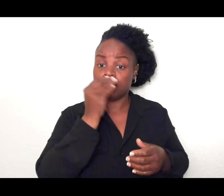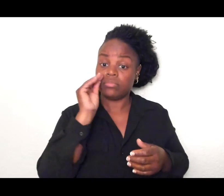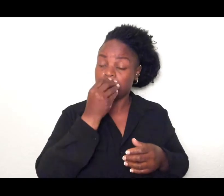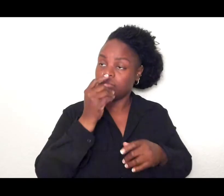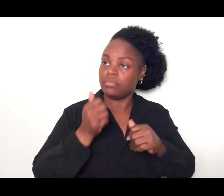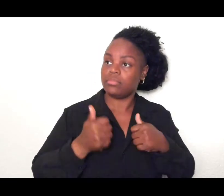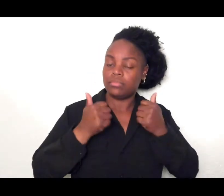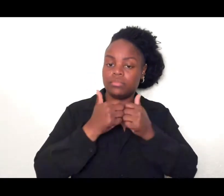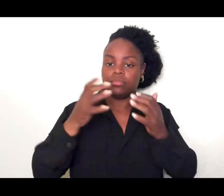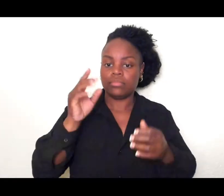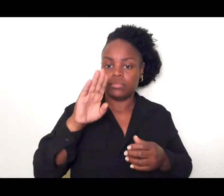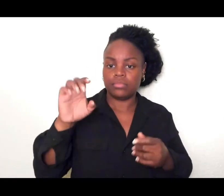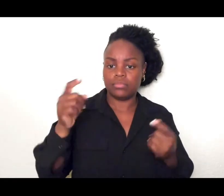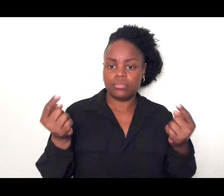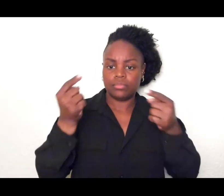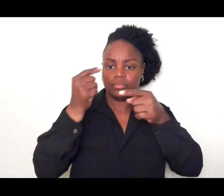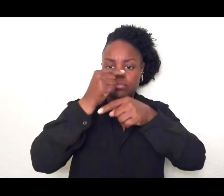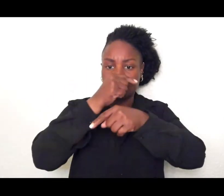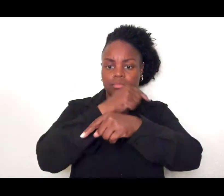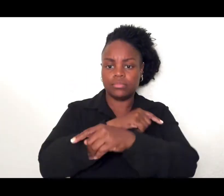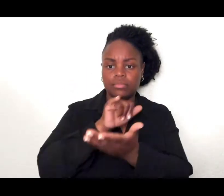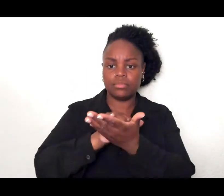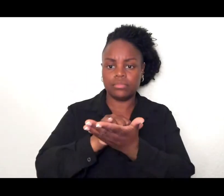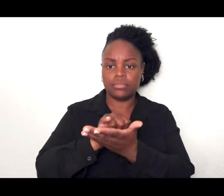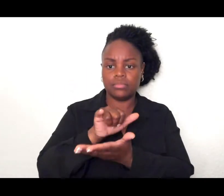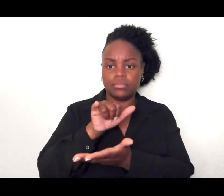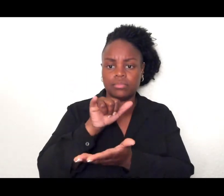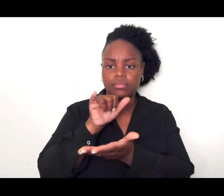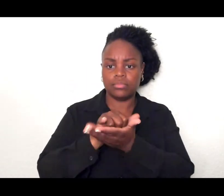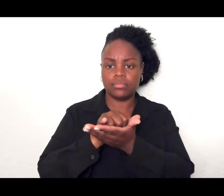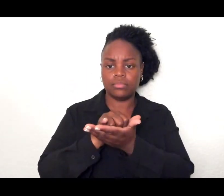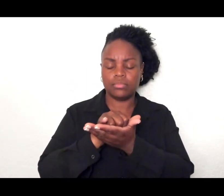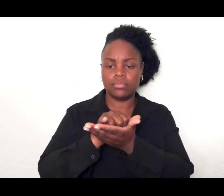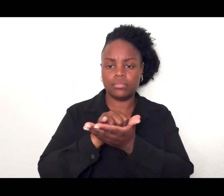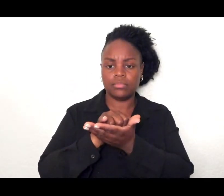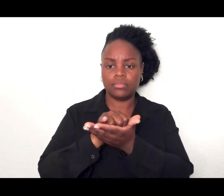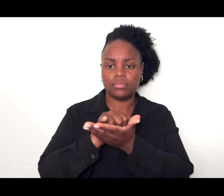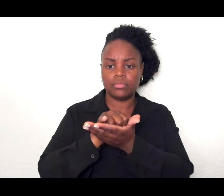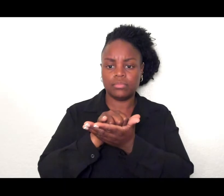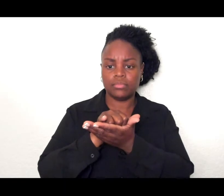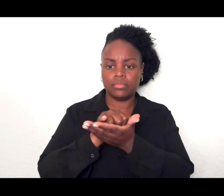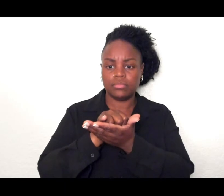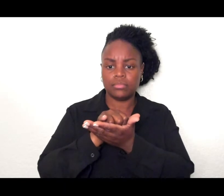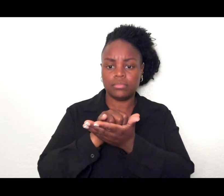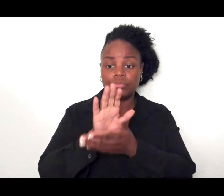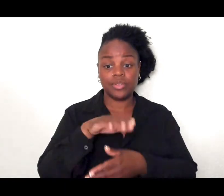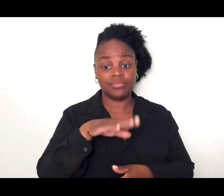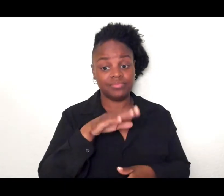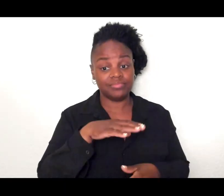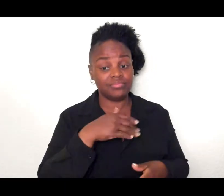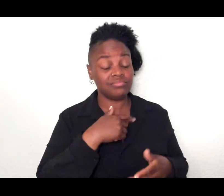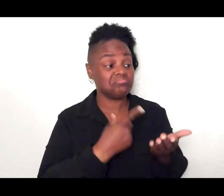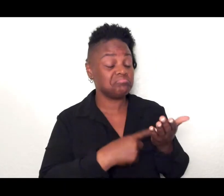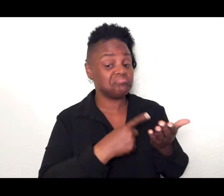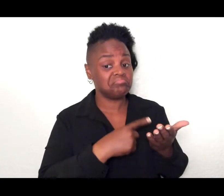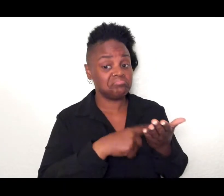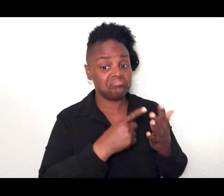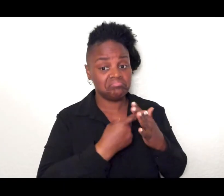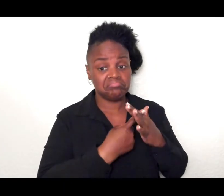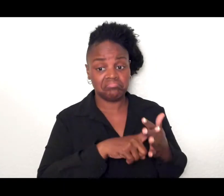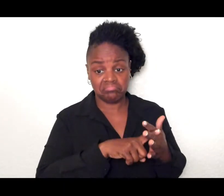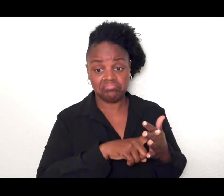chaos, the killing of our Black and brown children. Black and brown drones continue to kill as they work